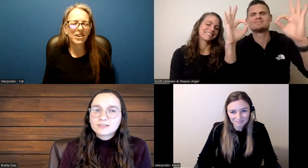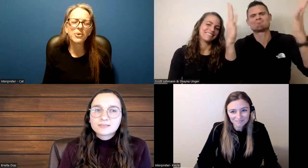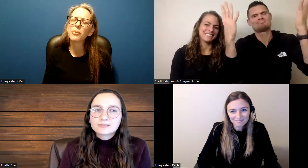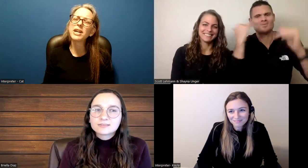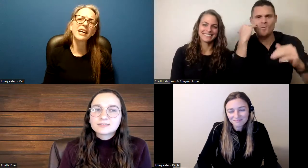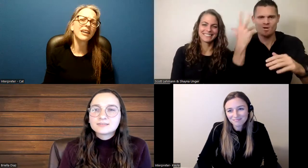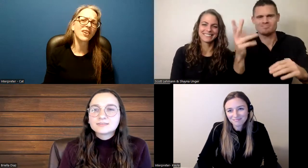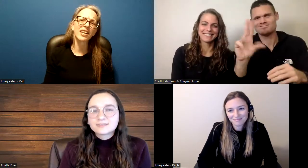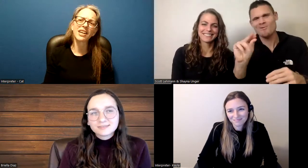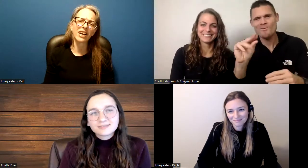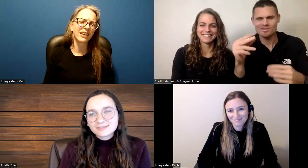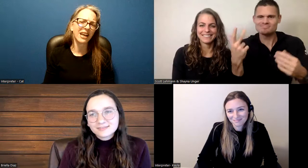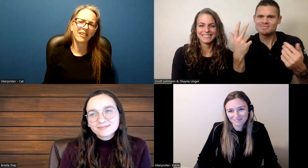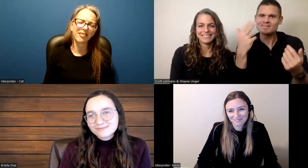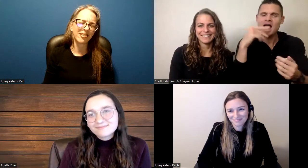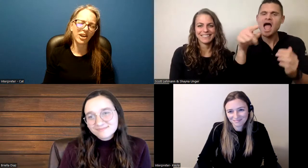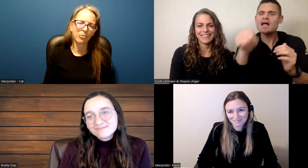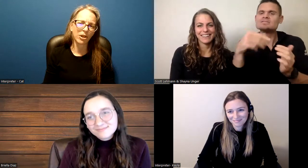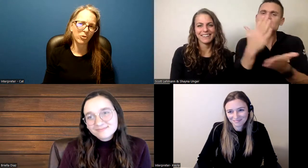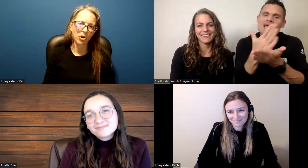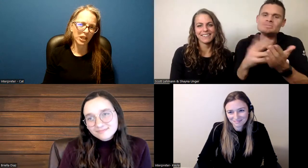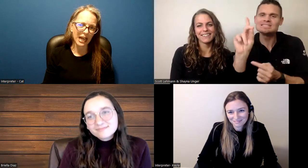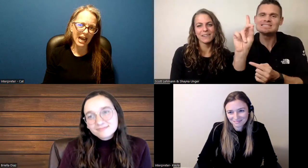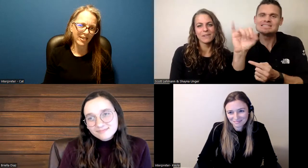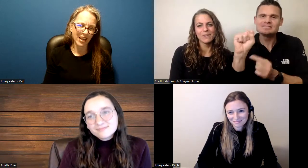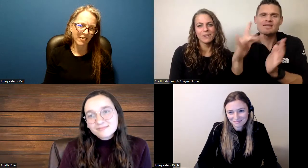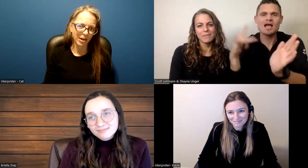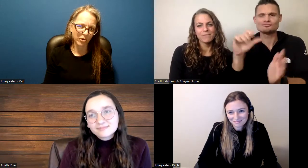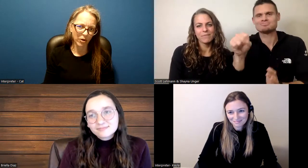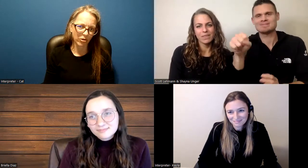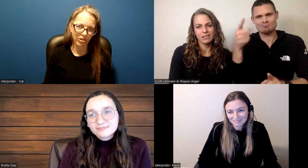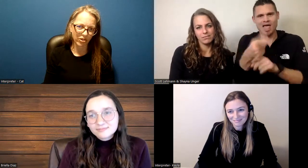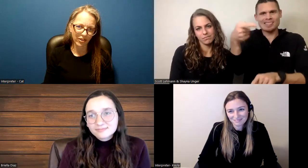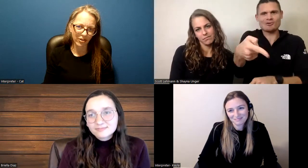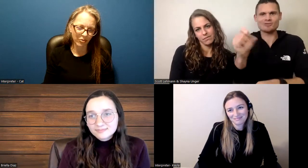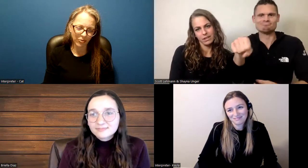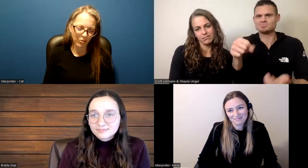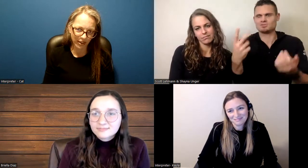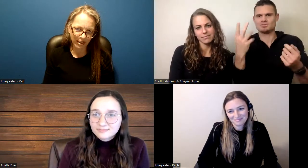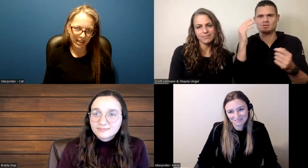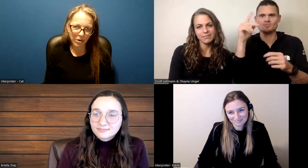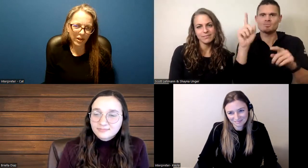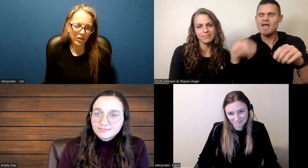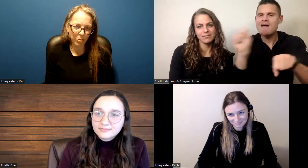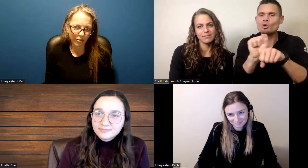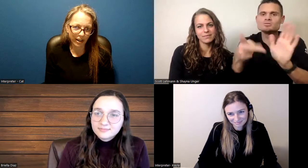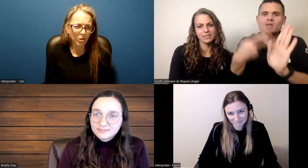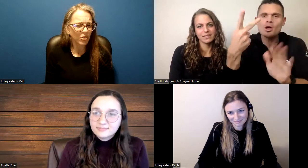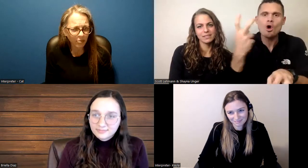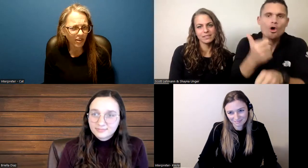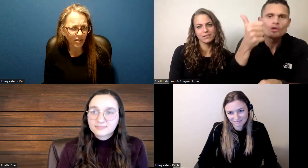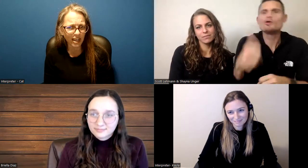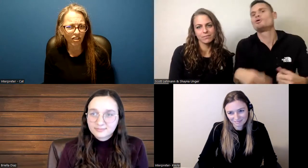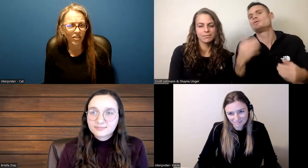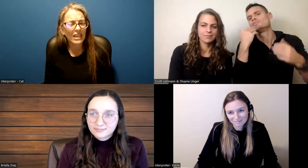Yeah. You know, we're not going to sit here and, you know, blow smoke and lie and say everything was roses, because it wasn't. It wasn't perfect. There